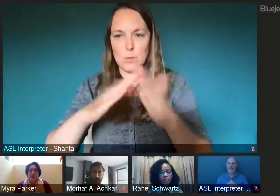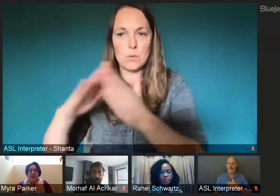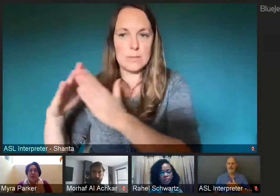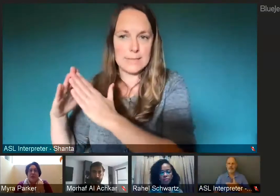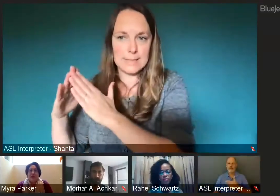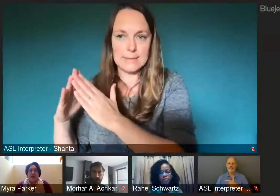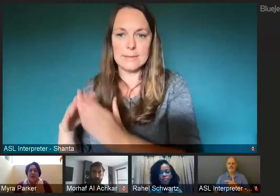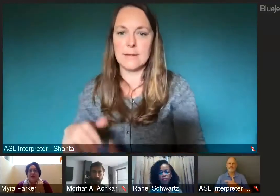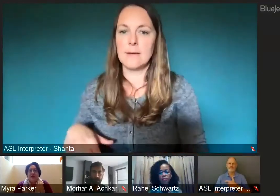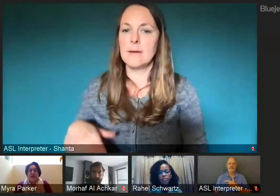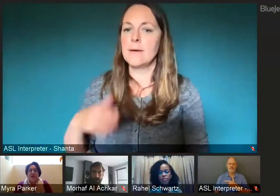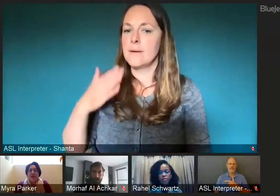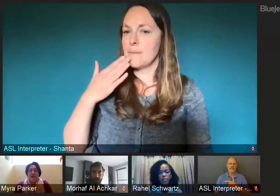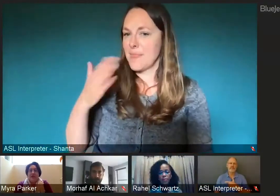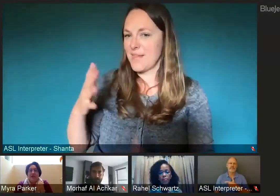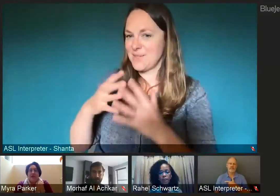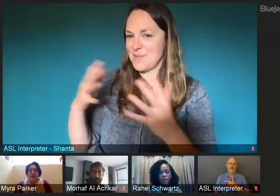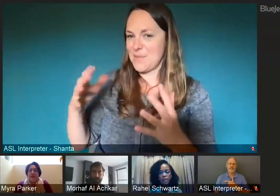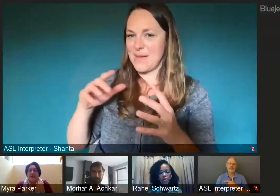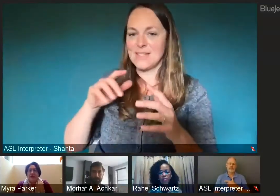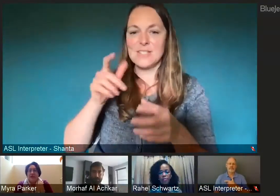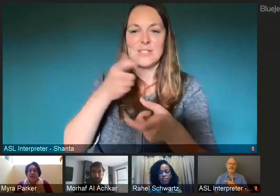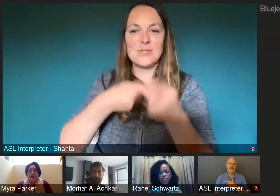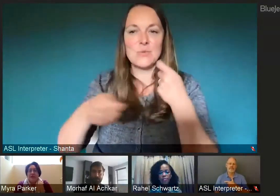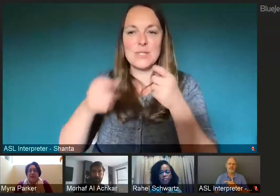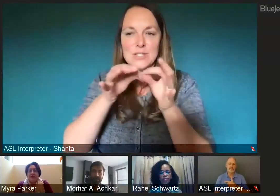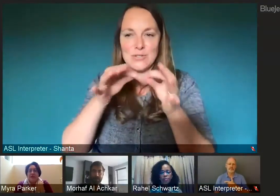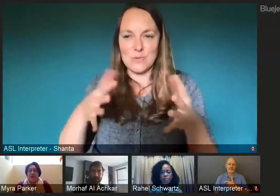Thank you so much, Rahel.